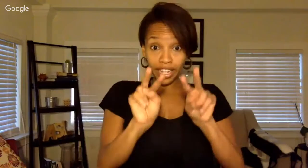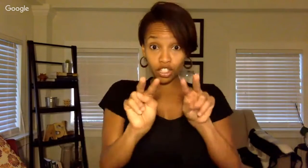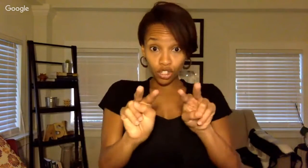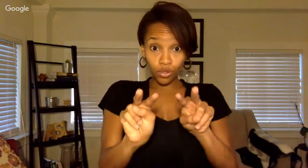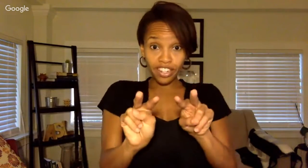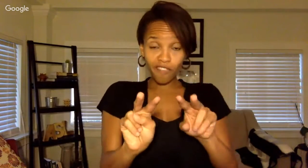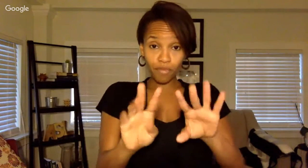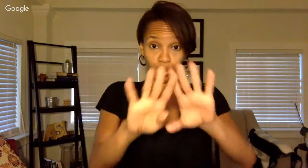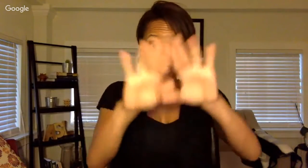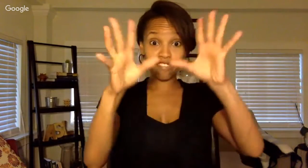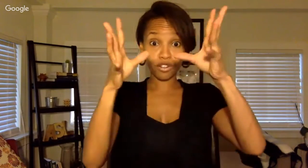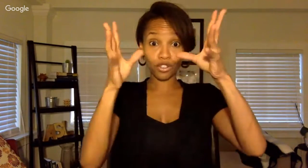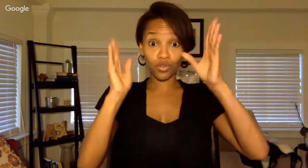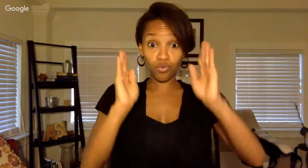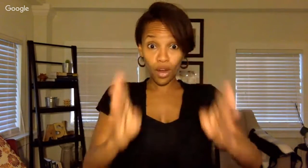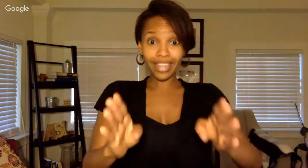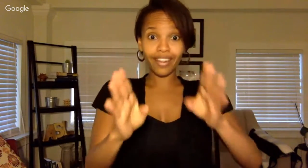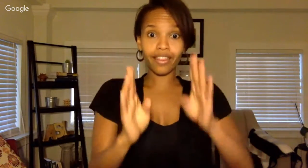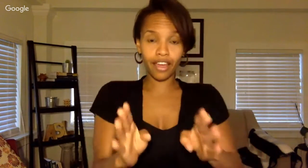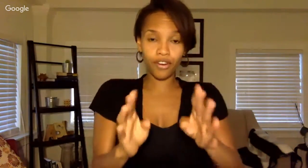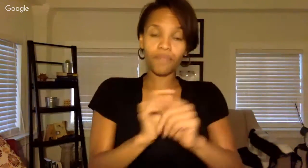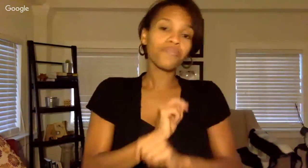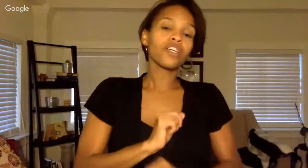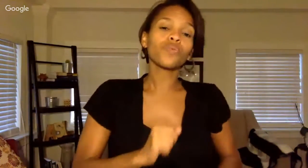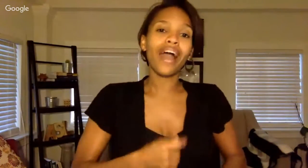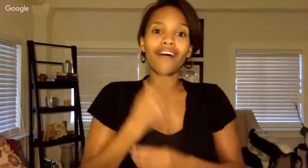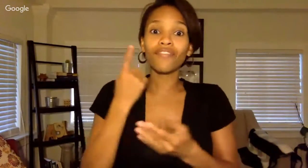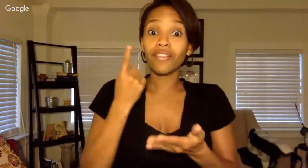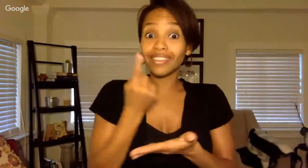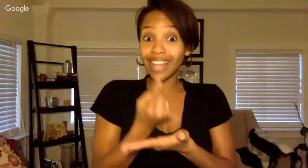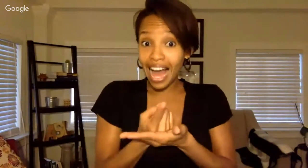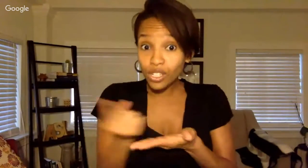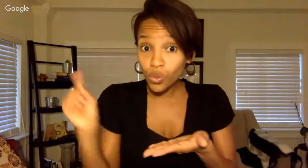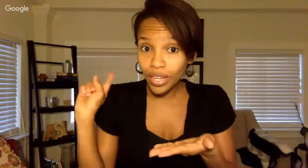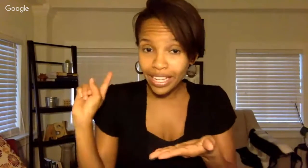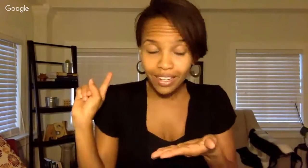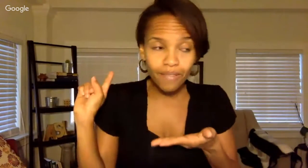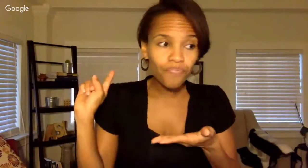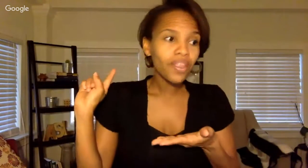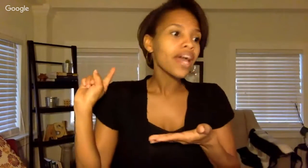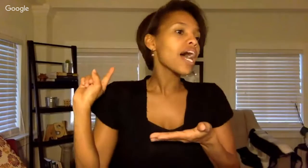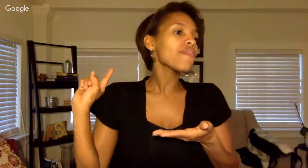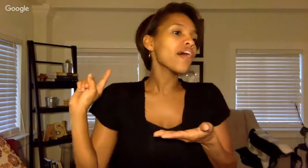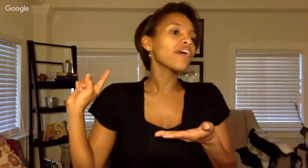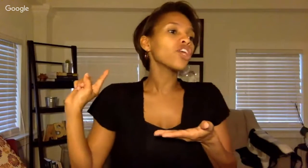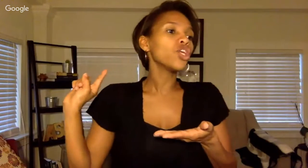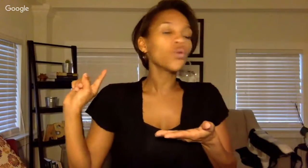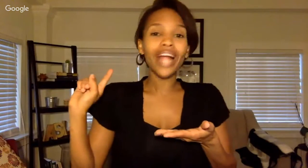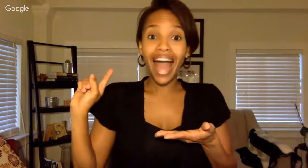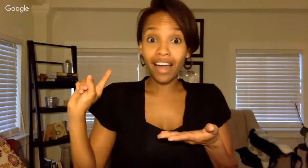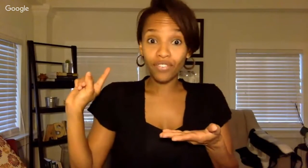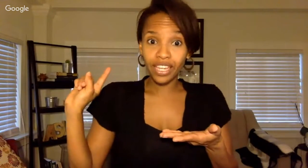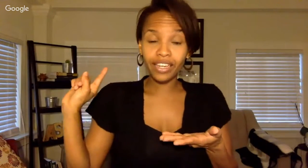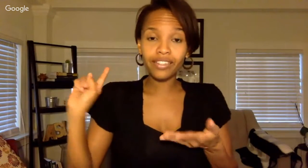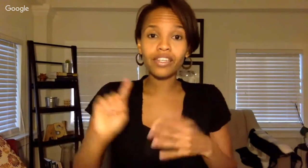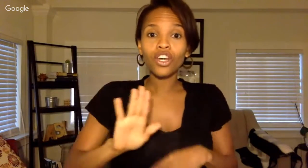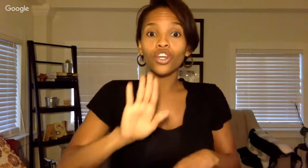to the deaf person. That person's right there. So we have last week, and then your advocate.